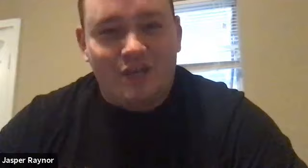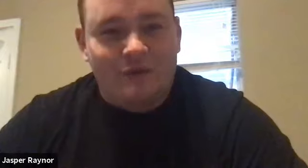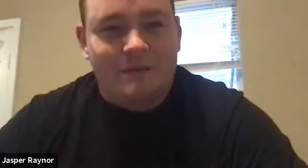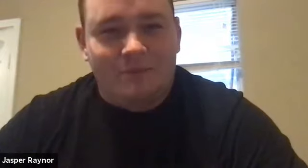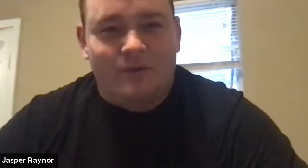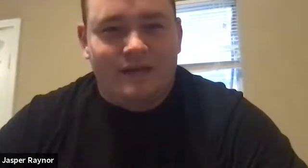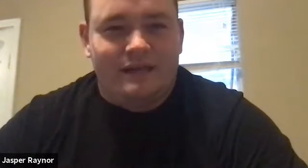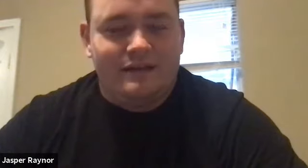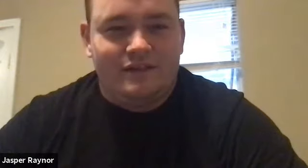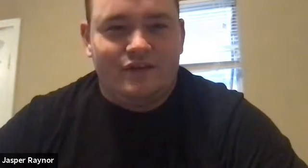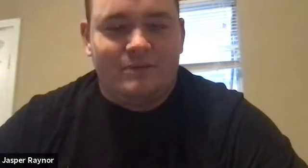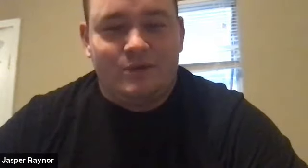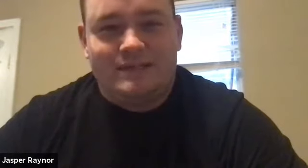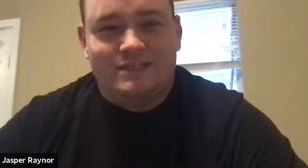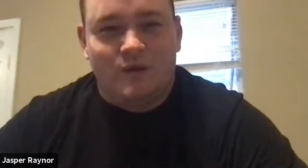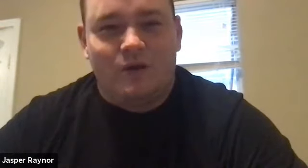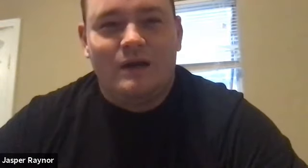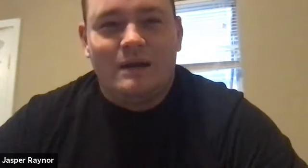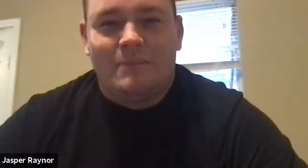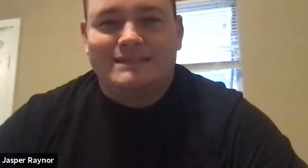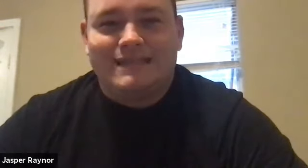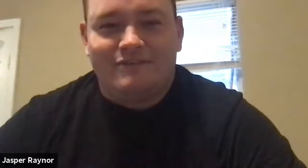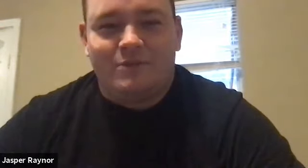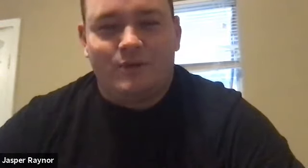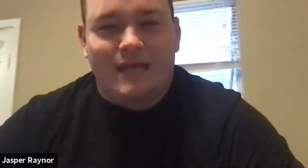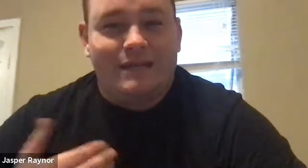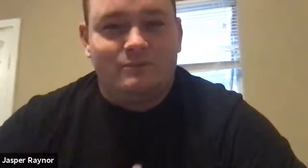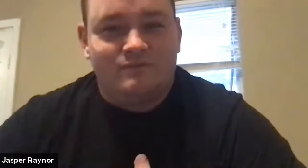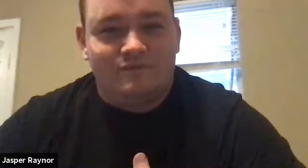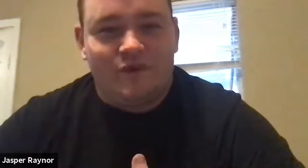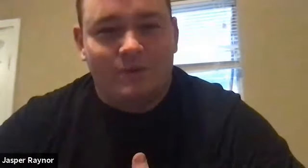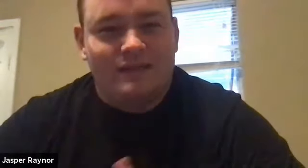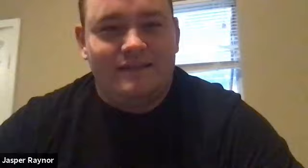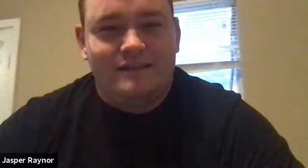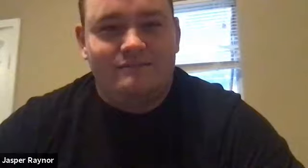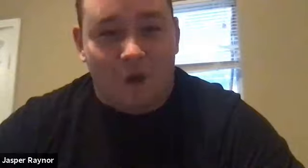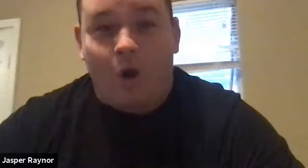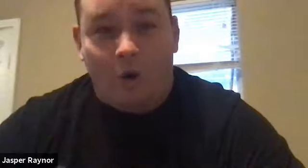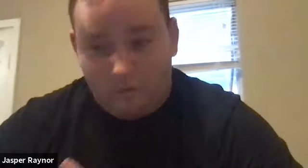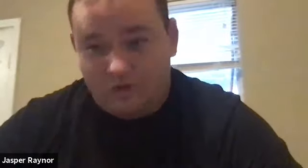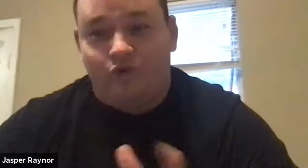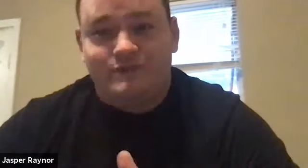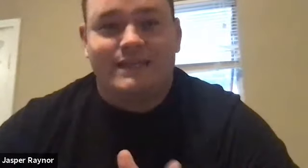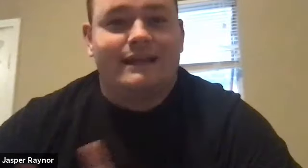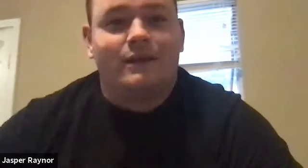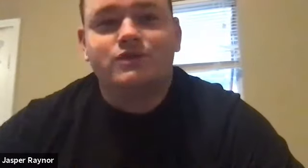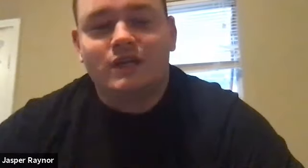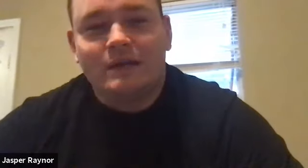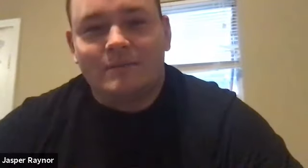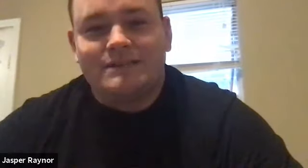hearing people in their community as well. But instead of communicating verbally, they all learned sign language because they